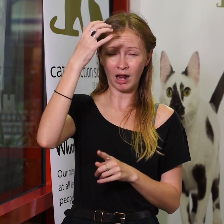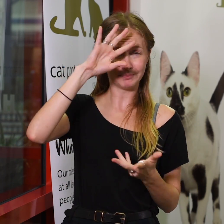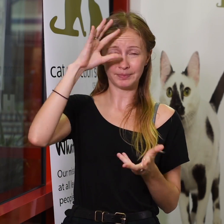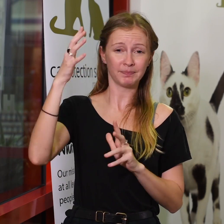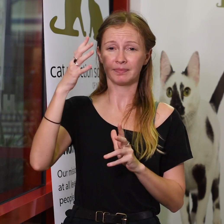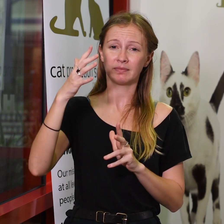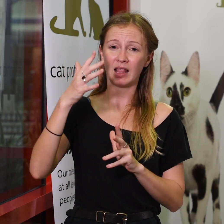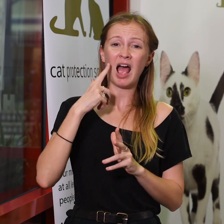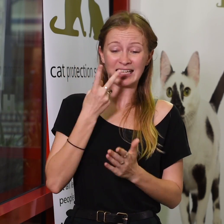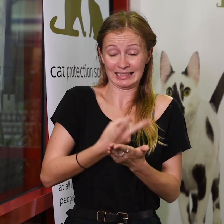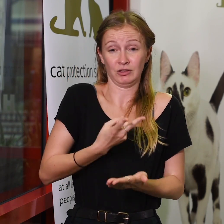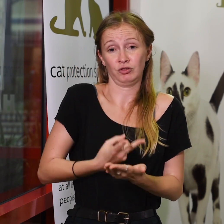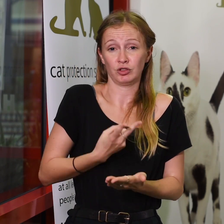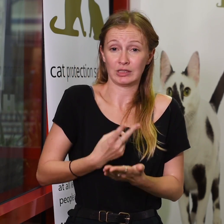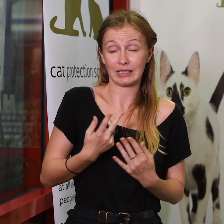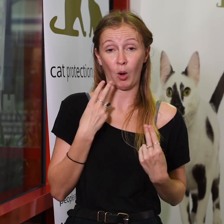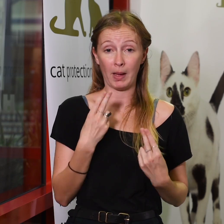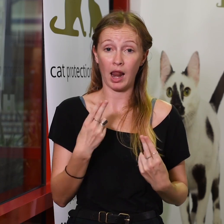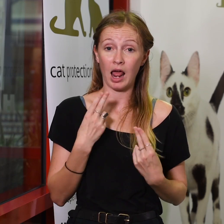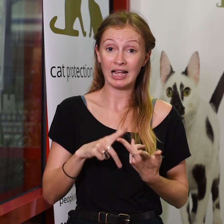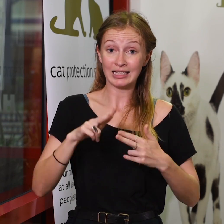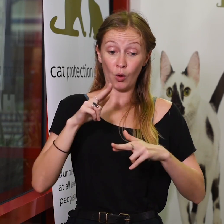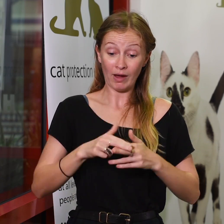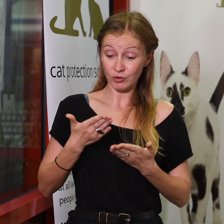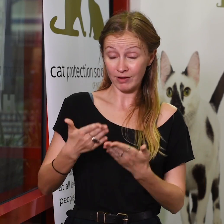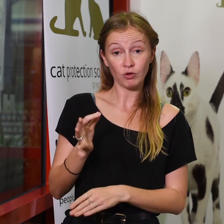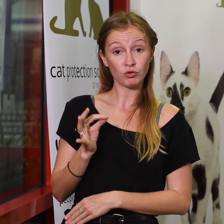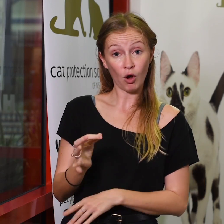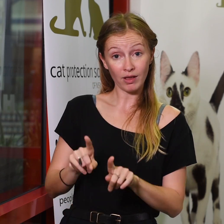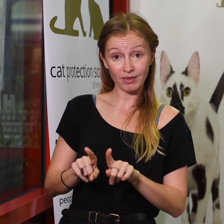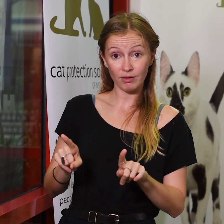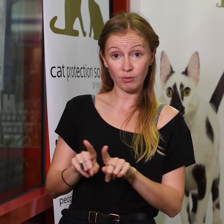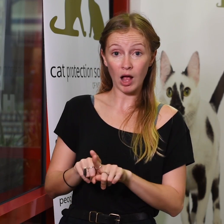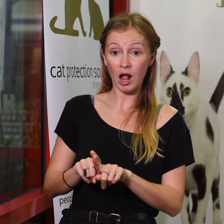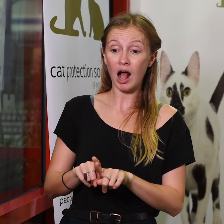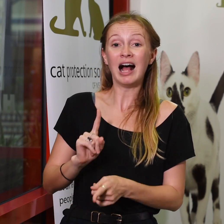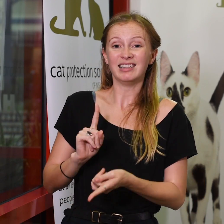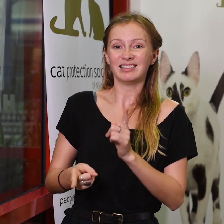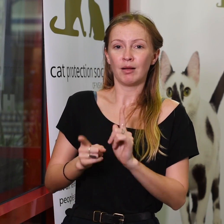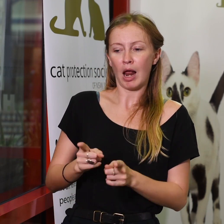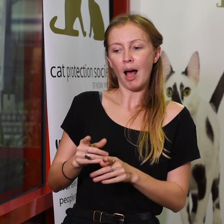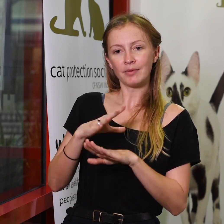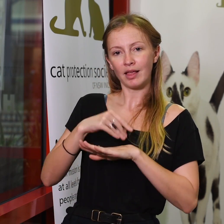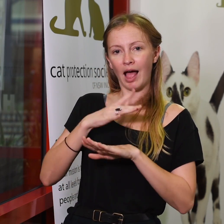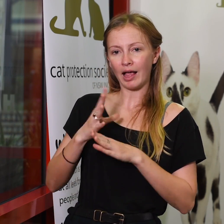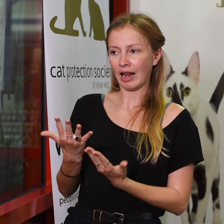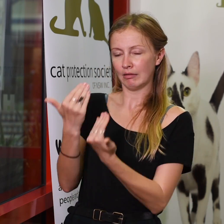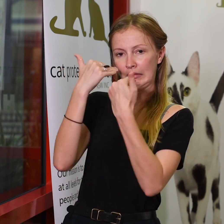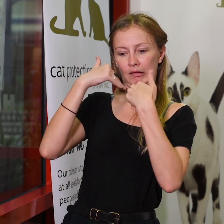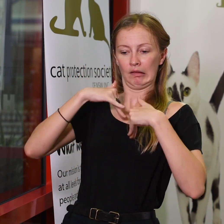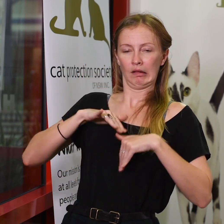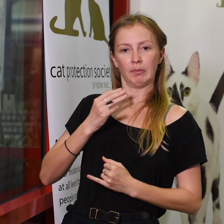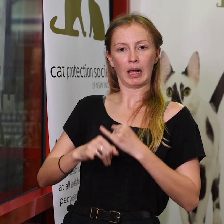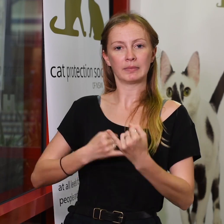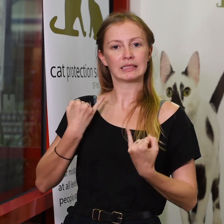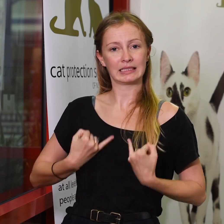and have seizures. And even if you put them on your dog, sometimes the cat can absorb it and get sick. So I always recommend